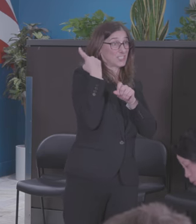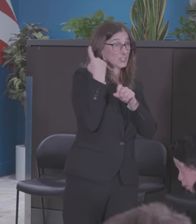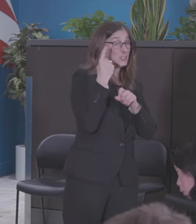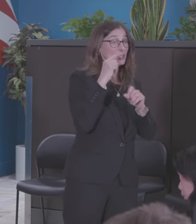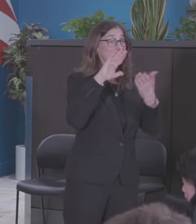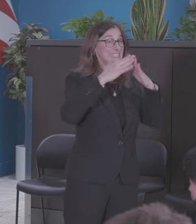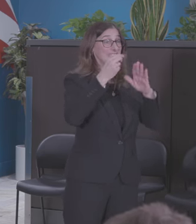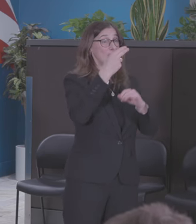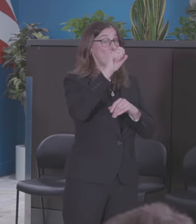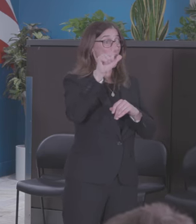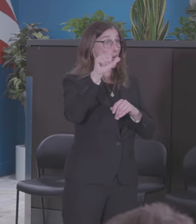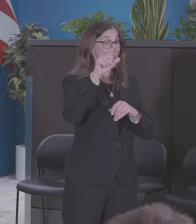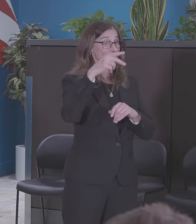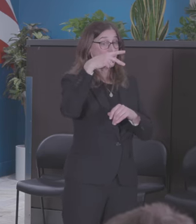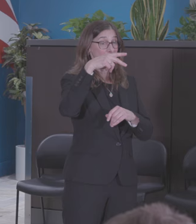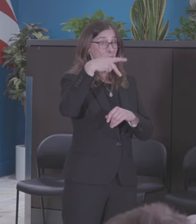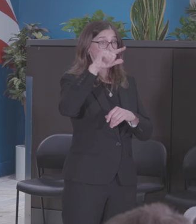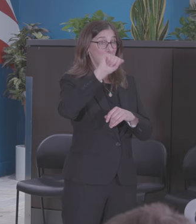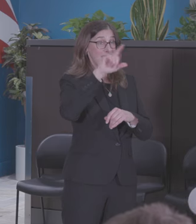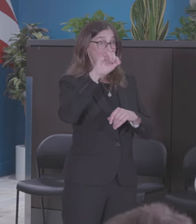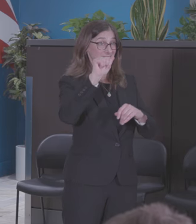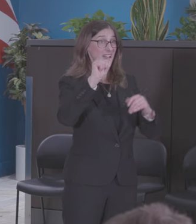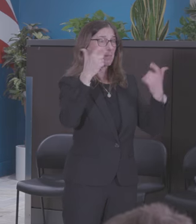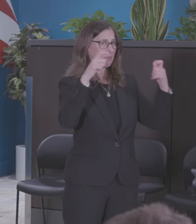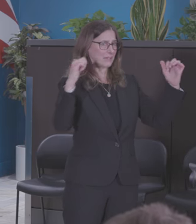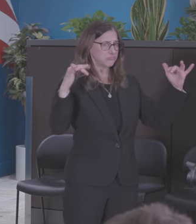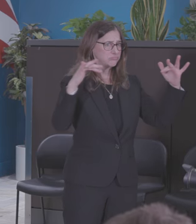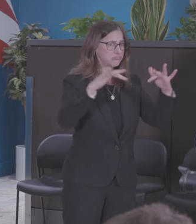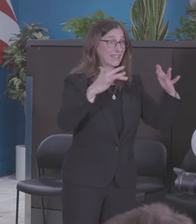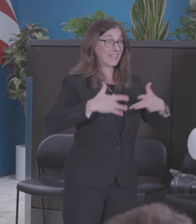look to continue bringing those services directly into community.